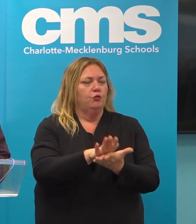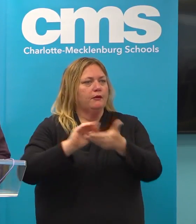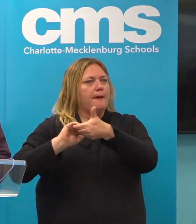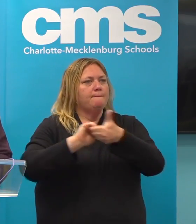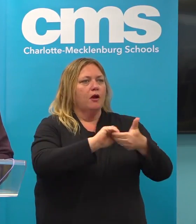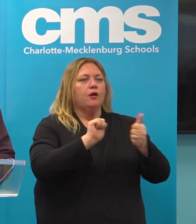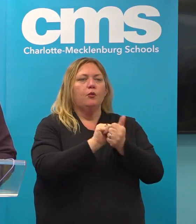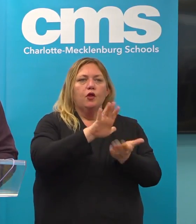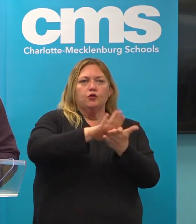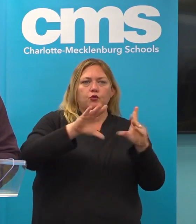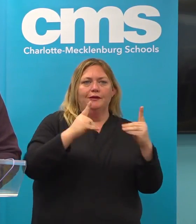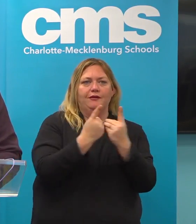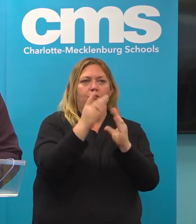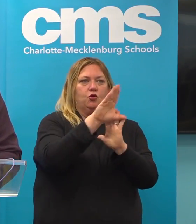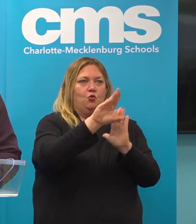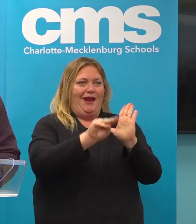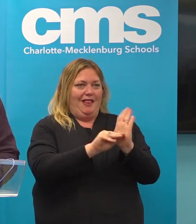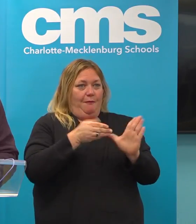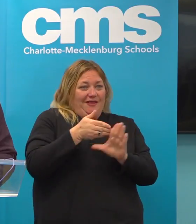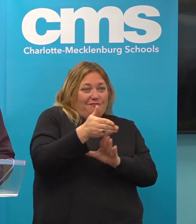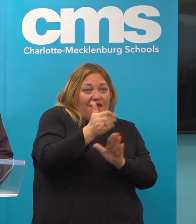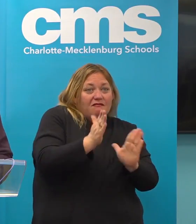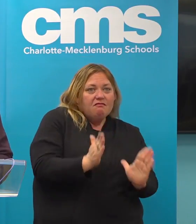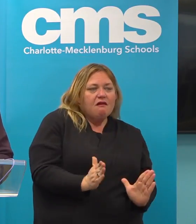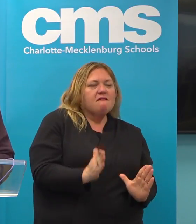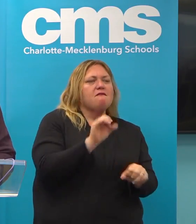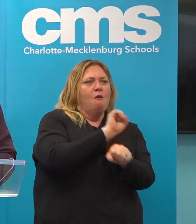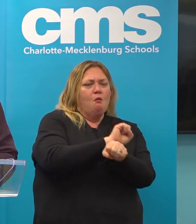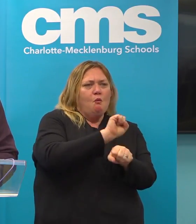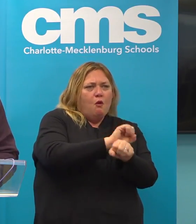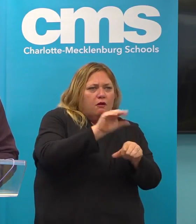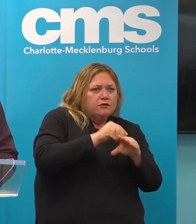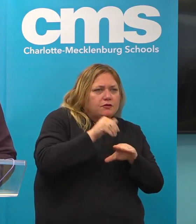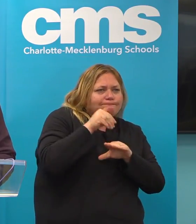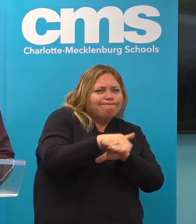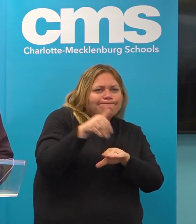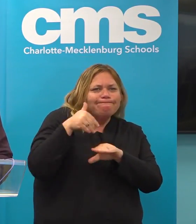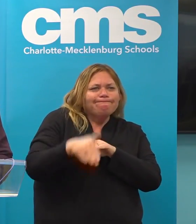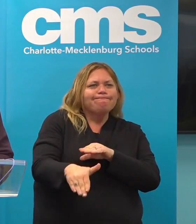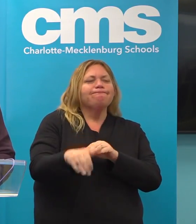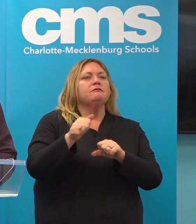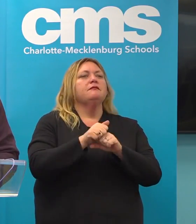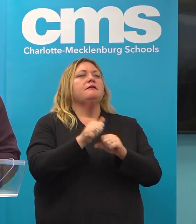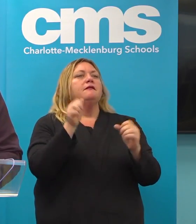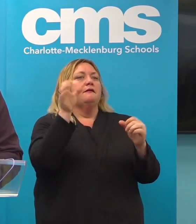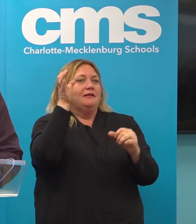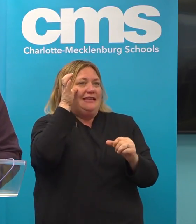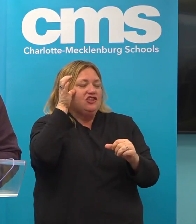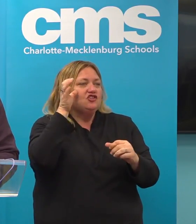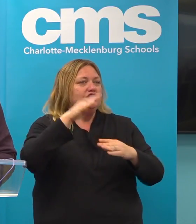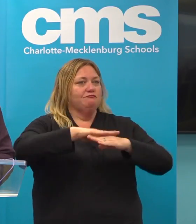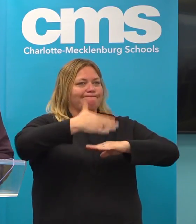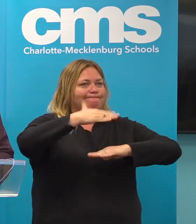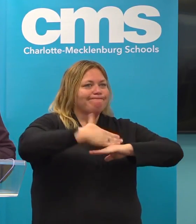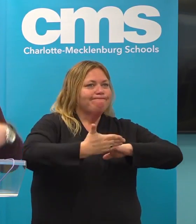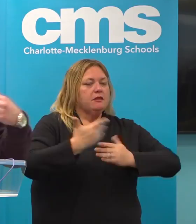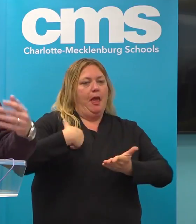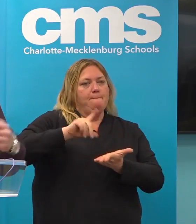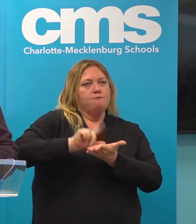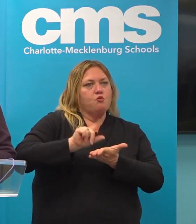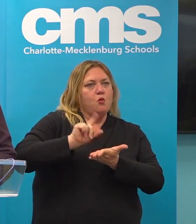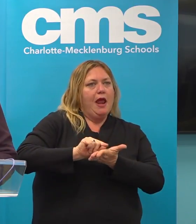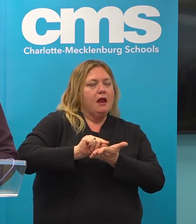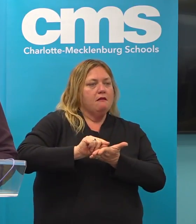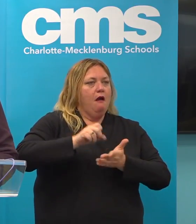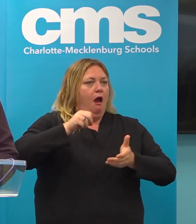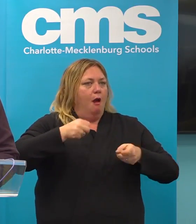with our school district curriculum specialists to work to push out both digitally and in print format opportunities to